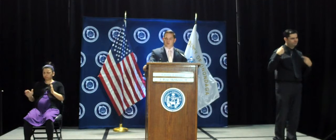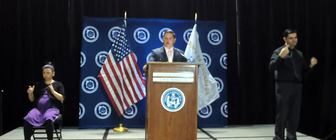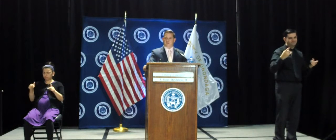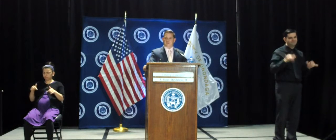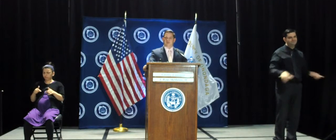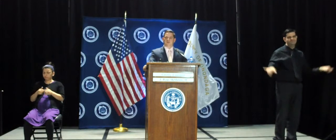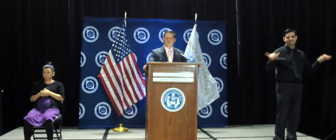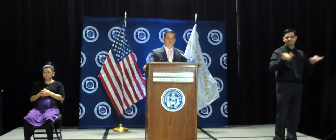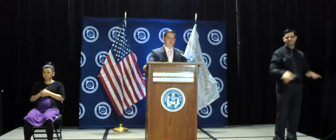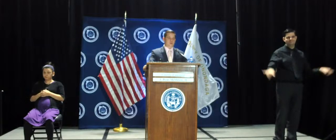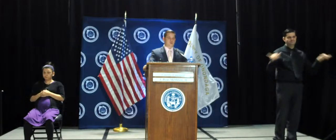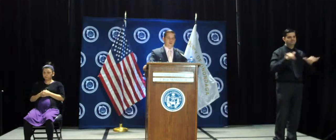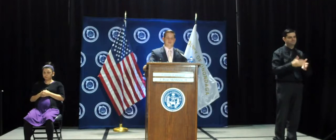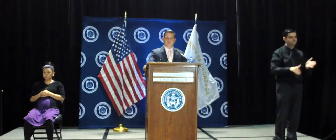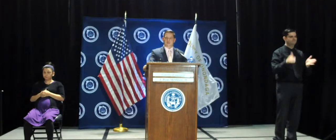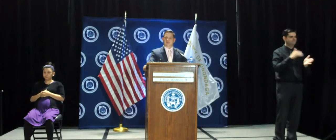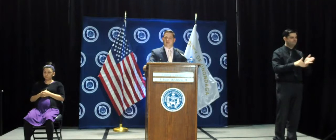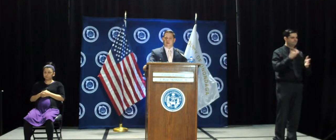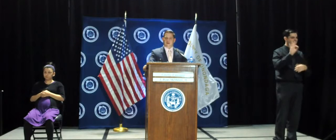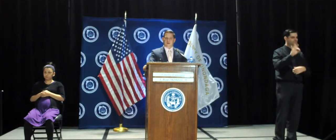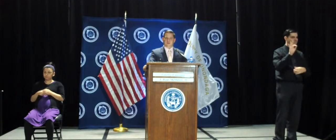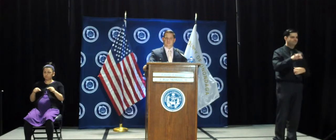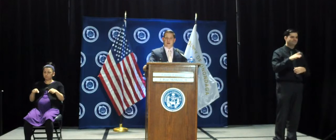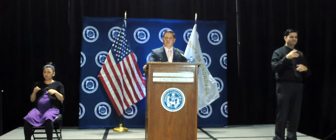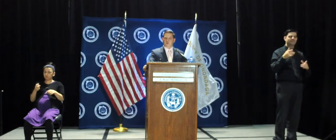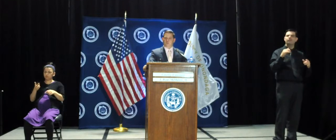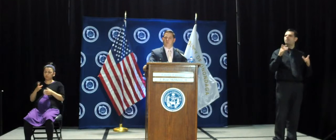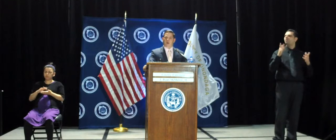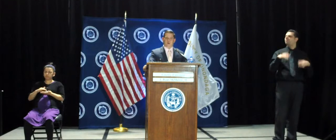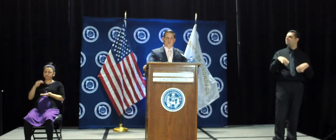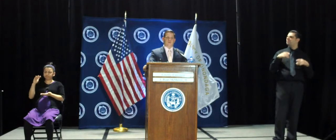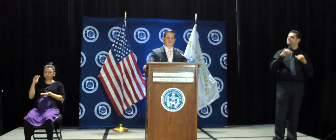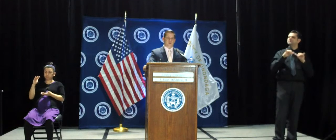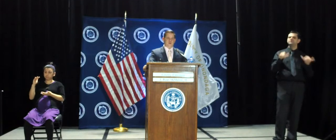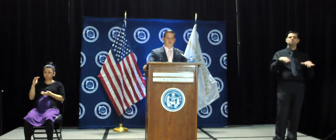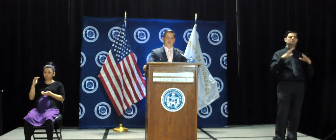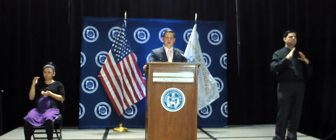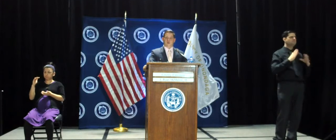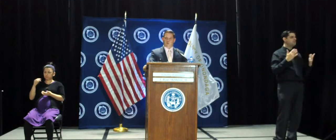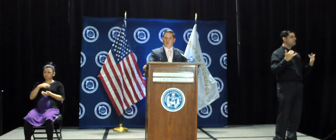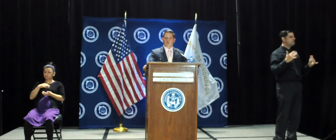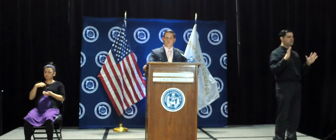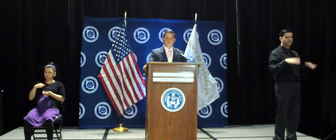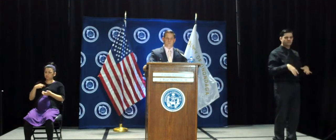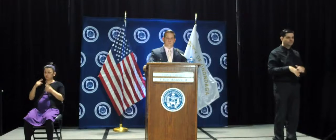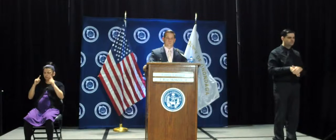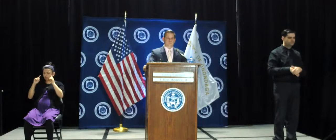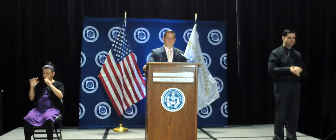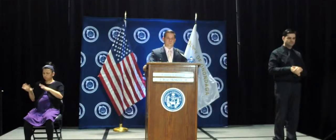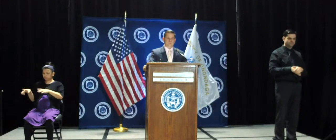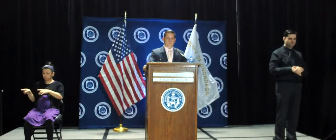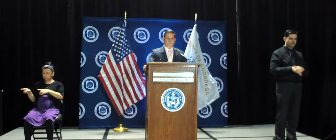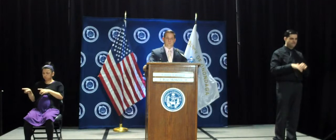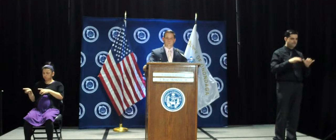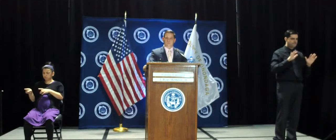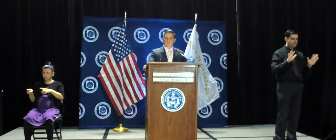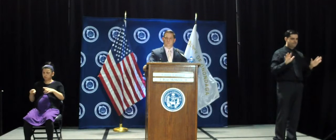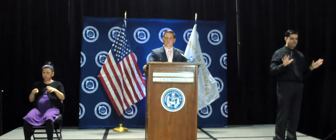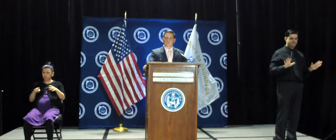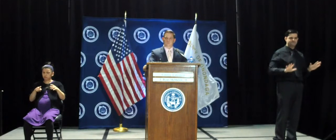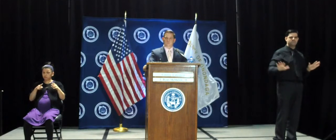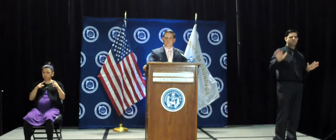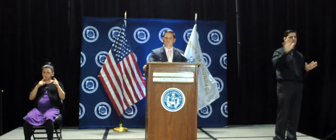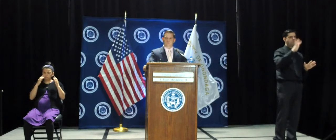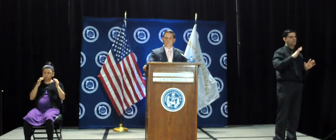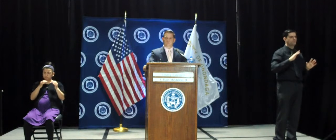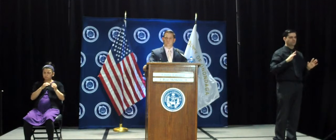not being stressed. The system is being stressed every part of this country right now in the world. And with that being said, I'm sure